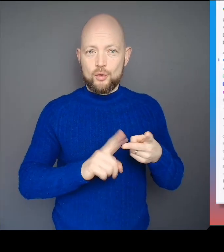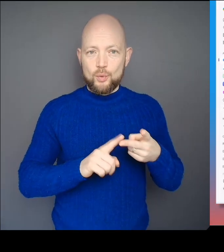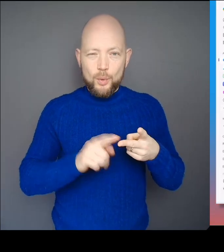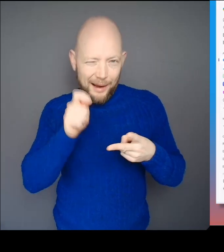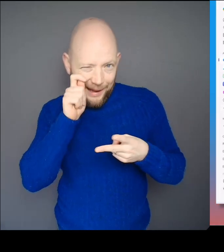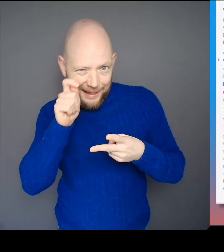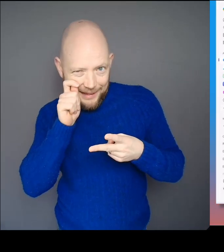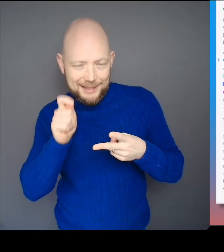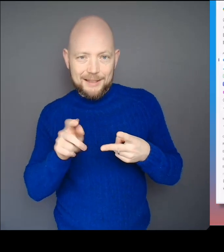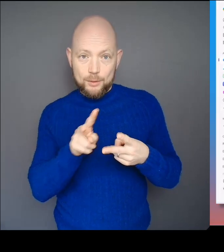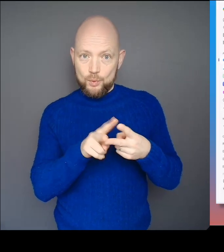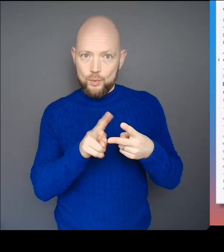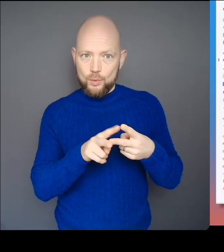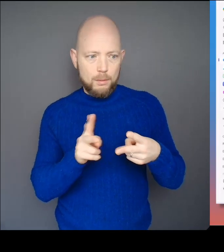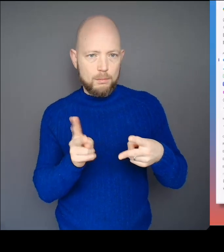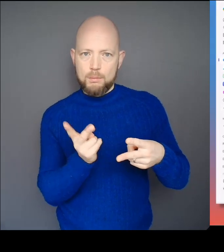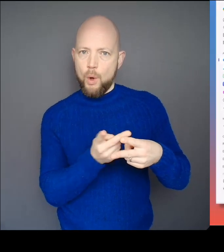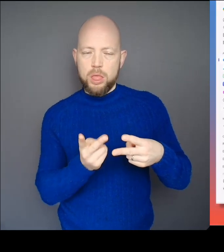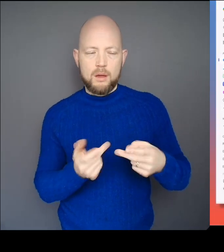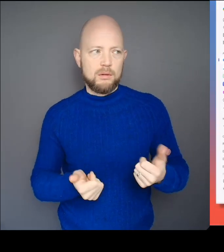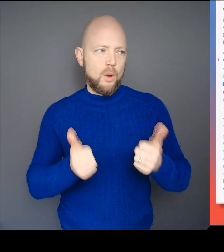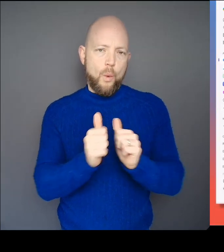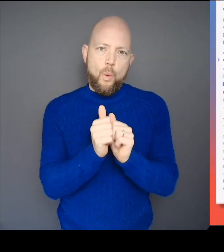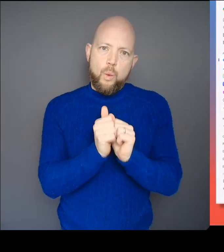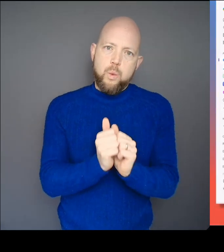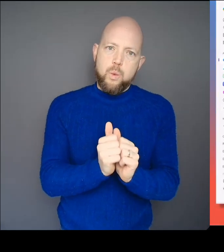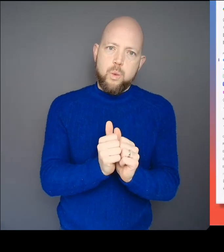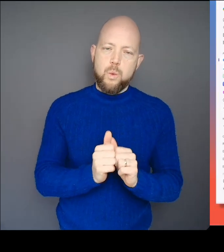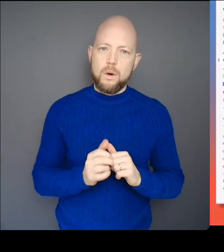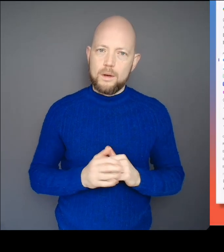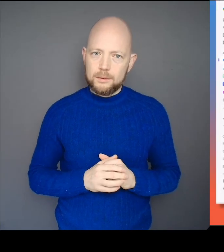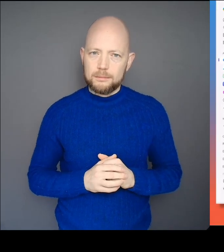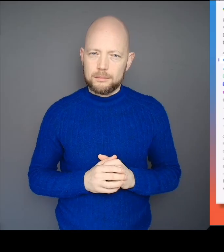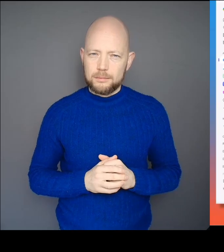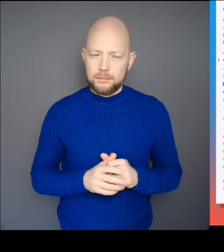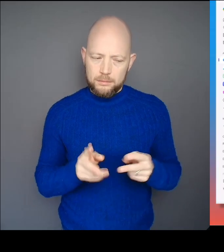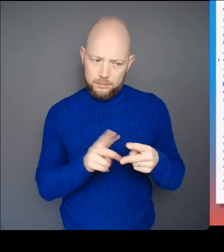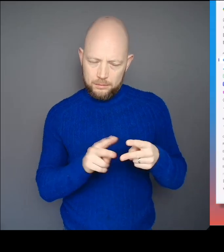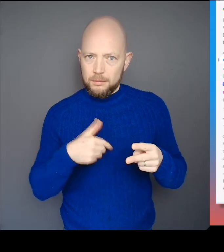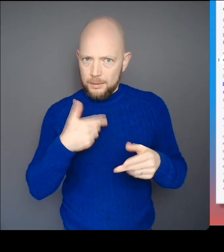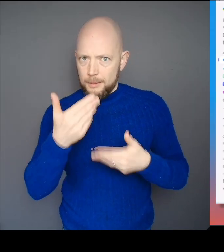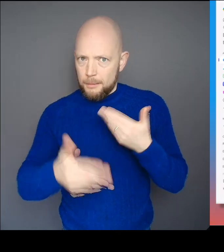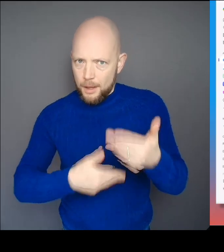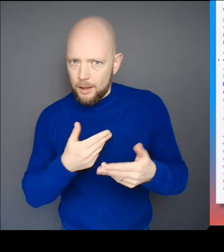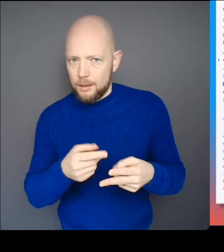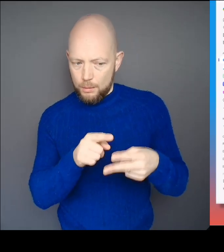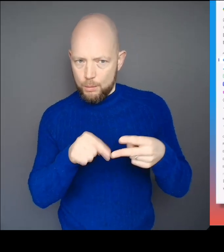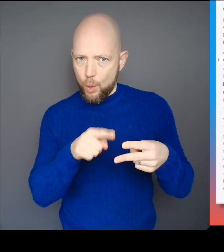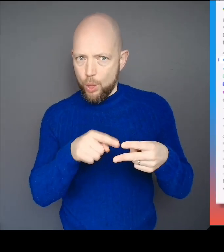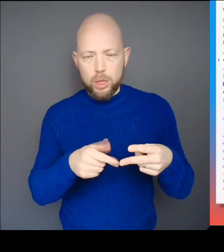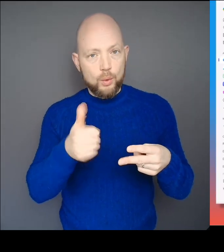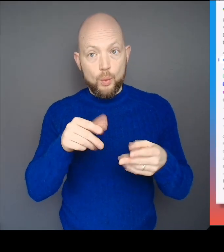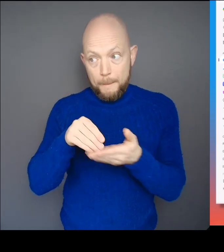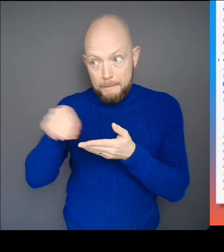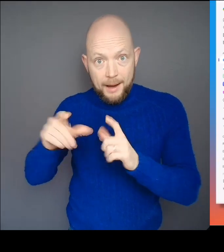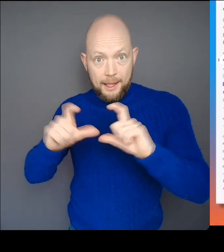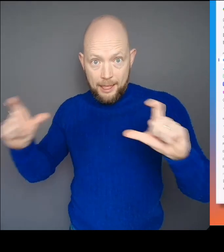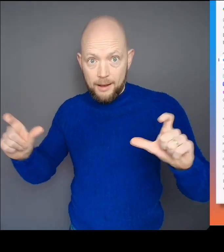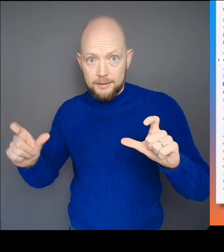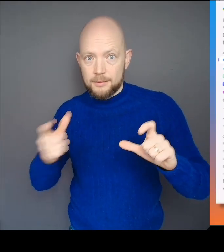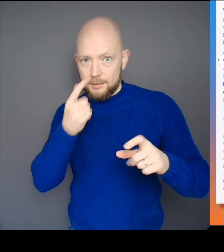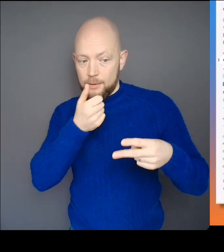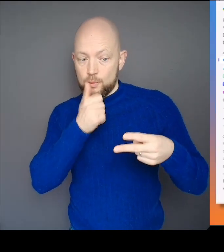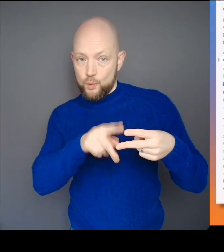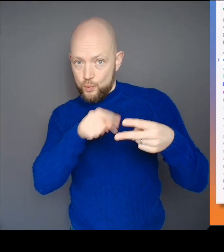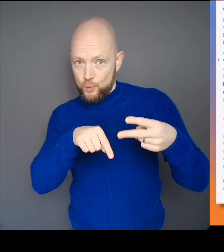and analyst. These are both very high value things, and I wanted to take a minute to help you understand what these are about as well, because this is a very core part